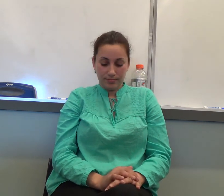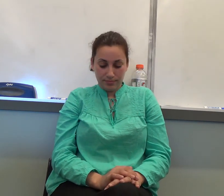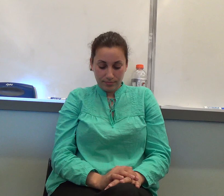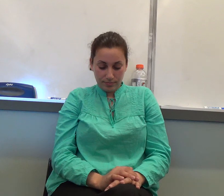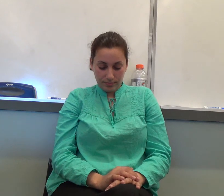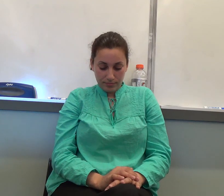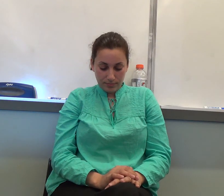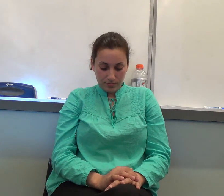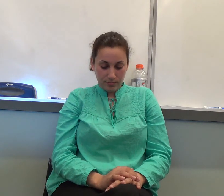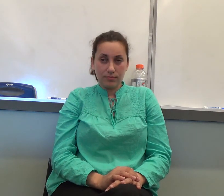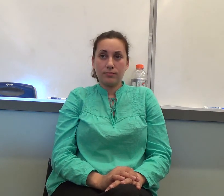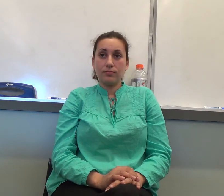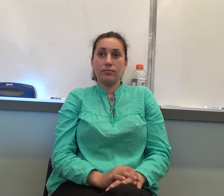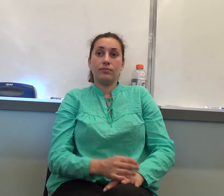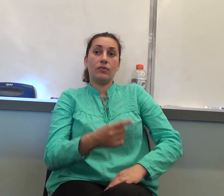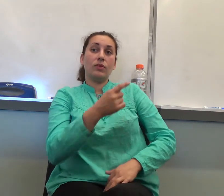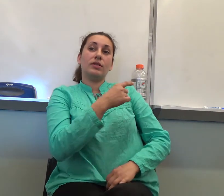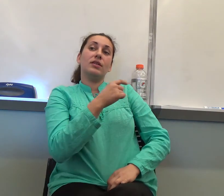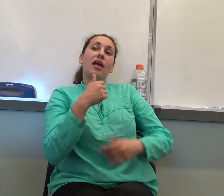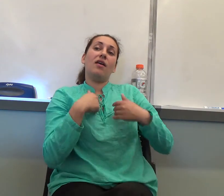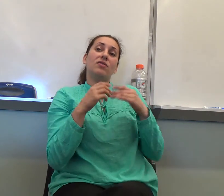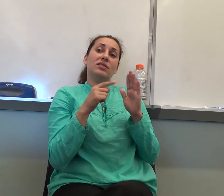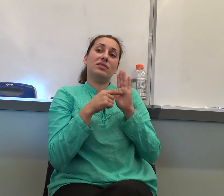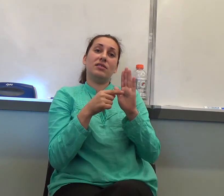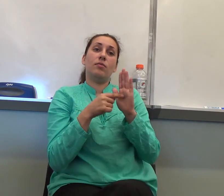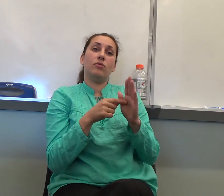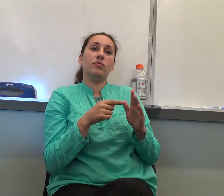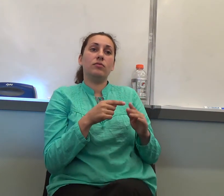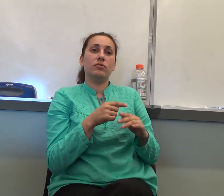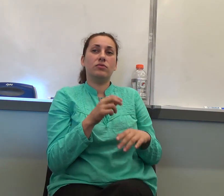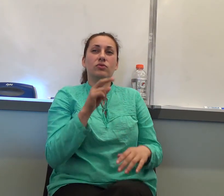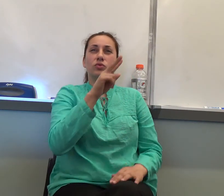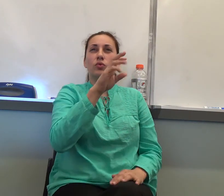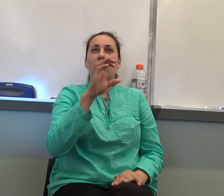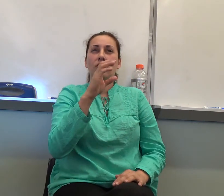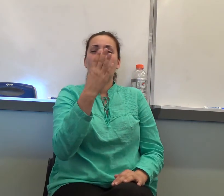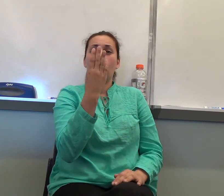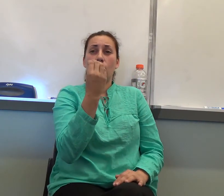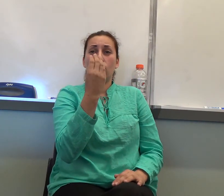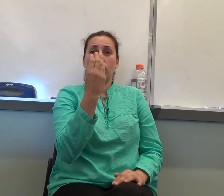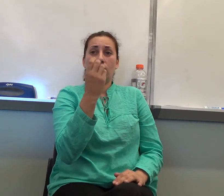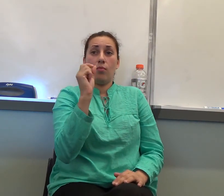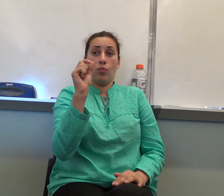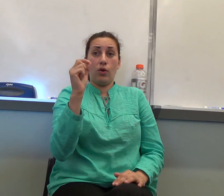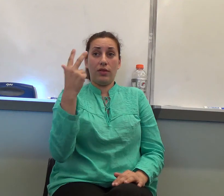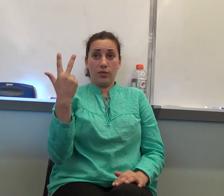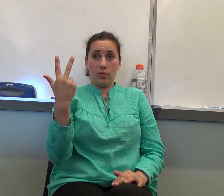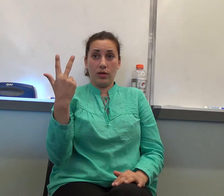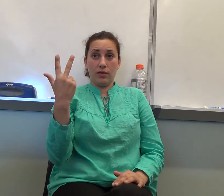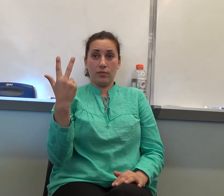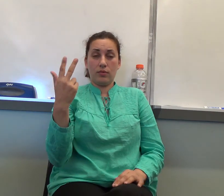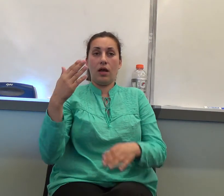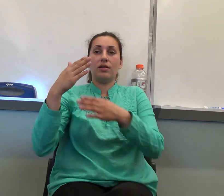So what it amounts to, they have an example here, 214.3, and you want to divide that by